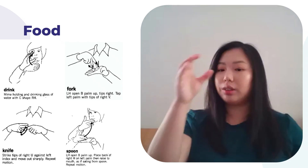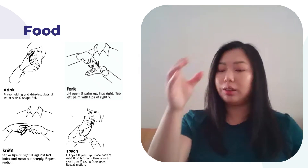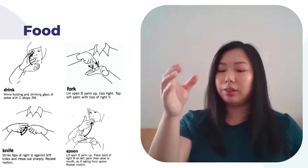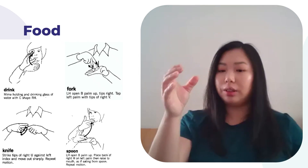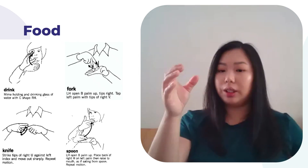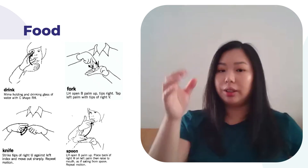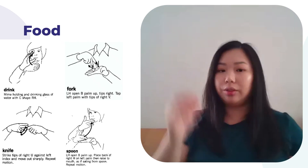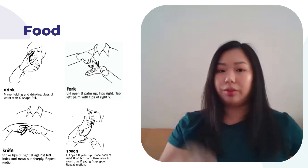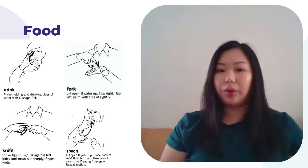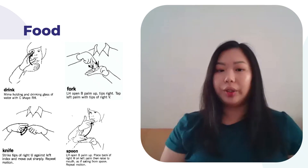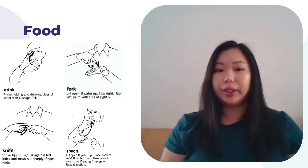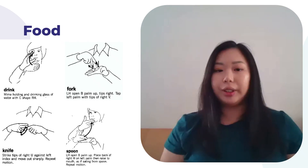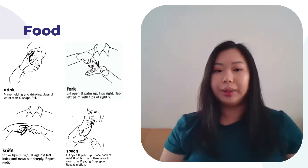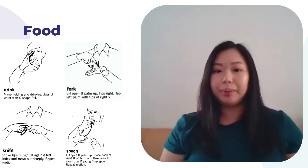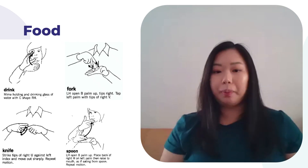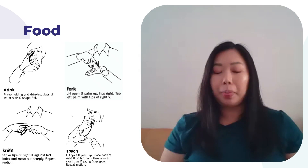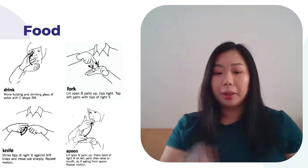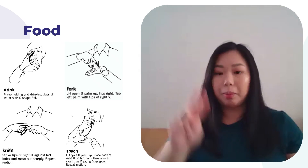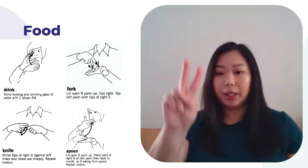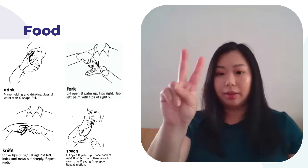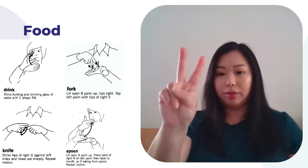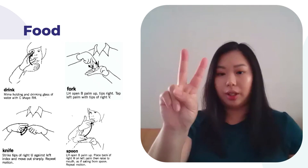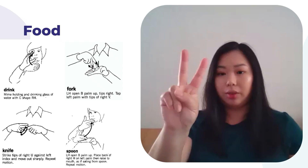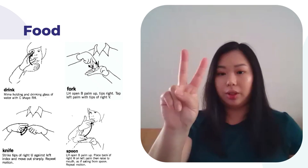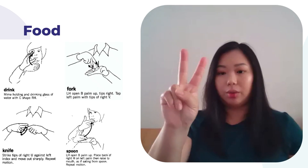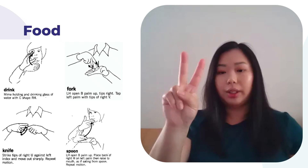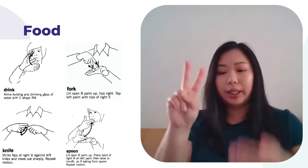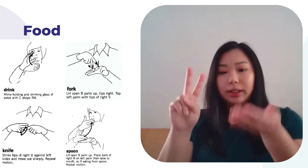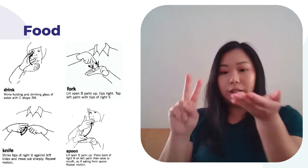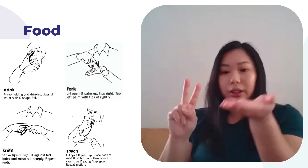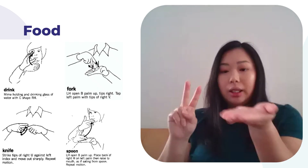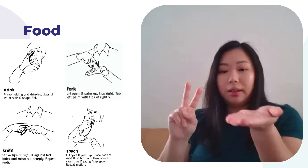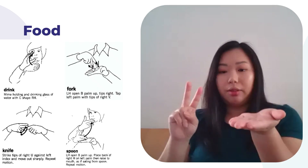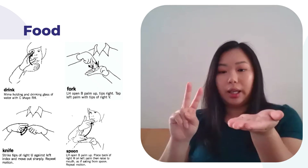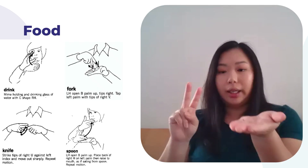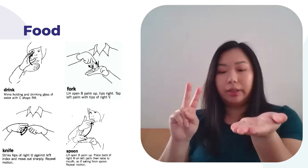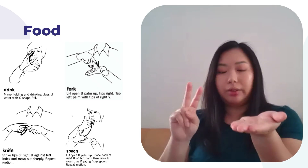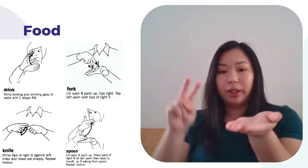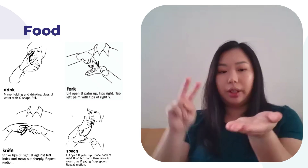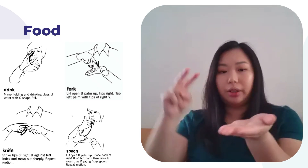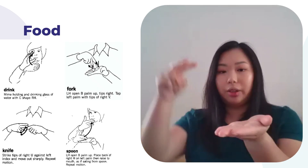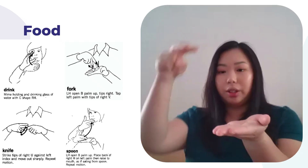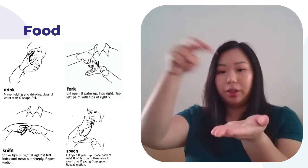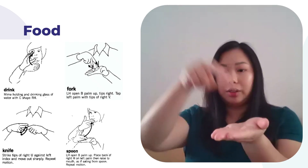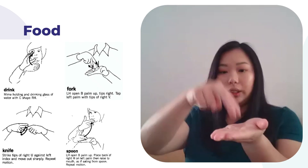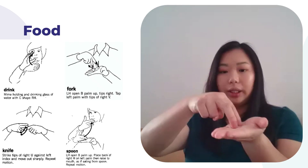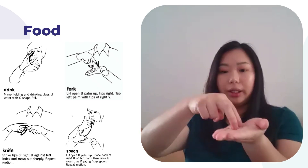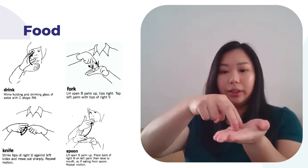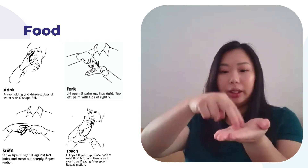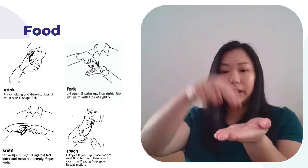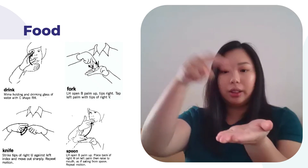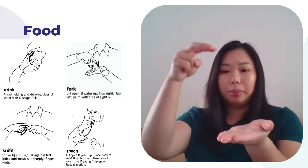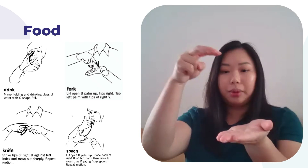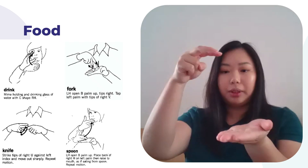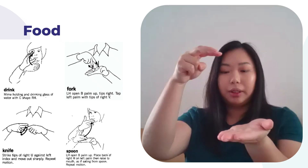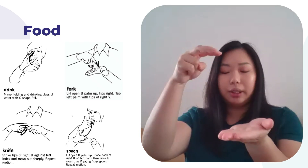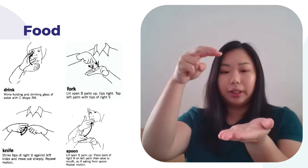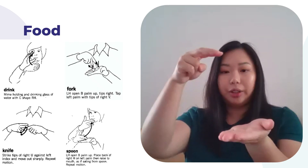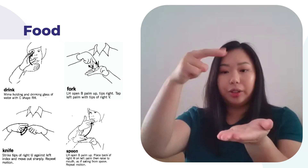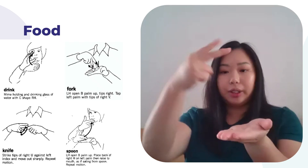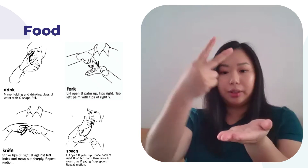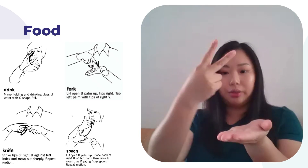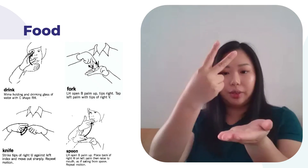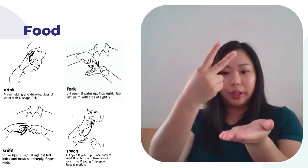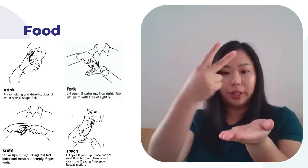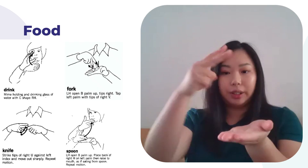Drink. Fork, make a V with one hand and flat hand with the other, and you go down, then up, like